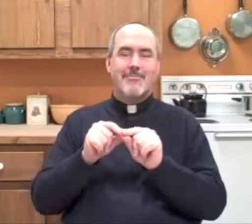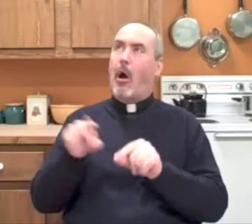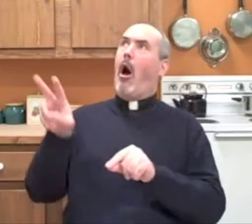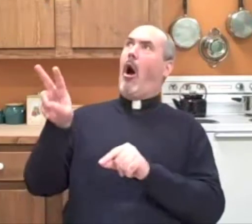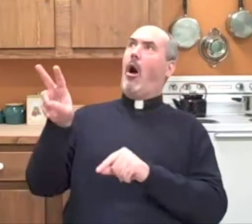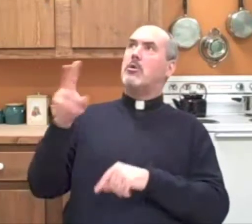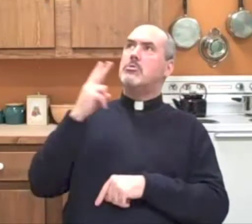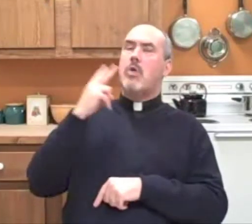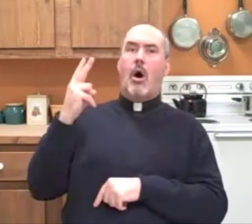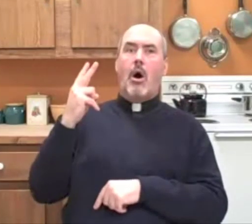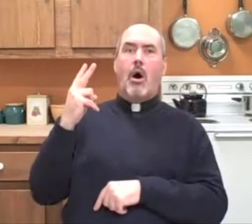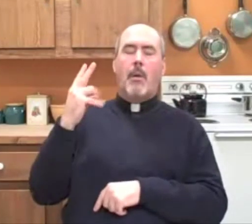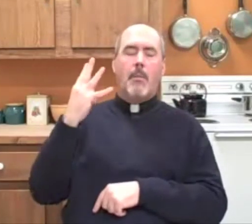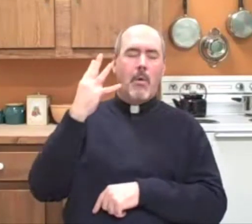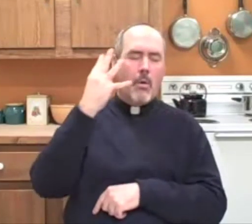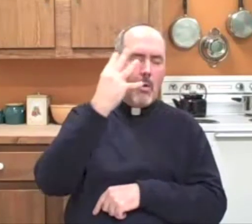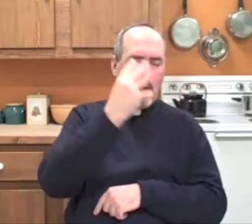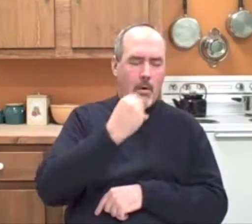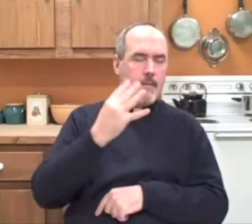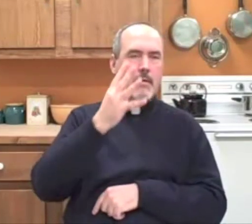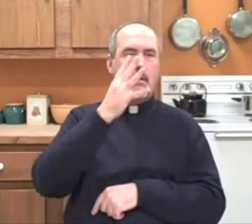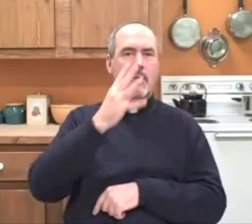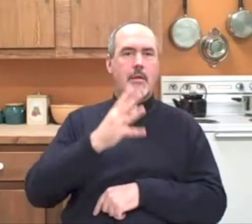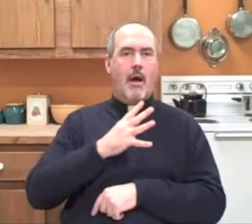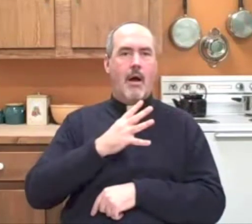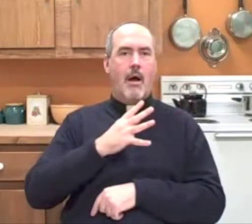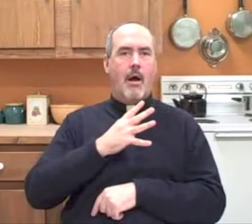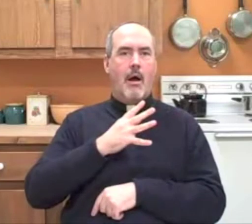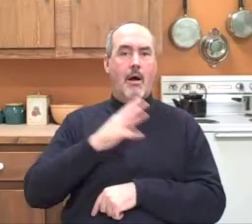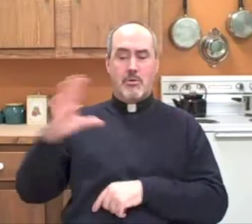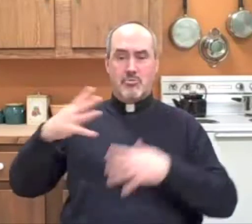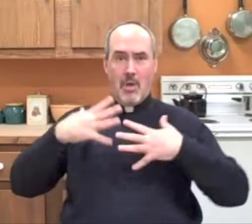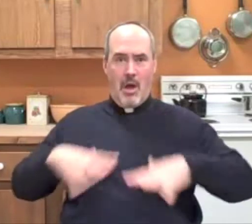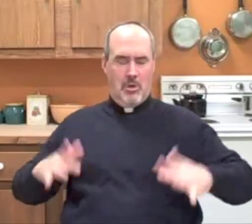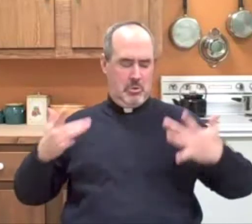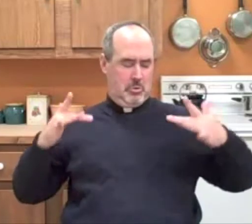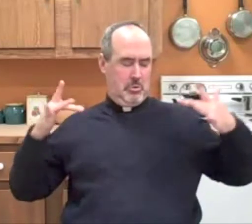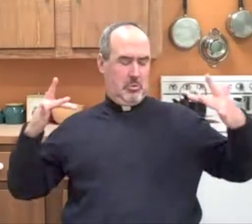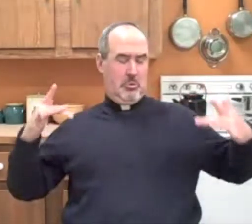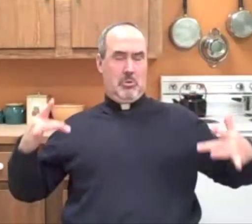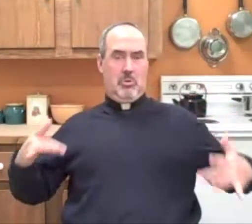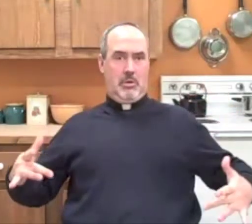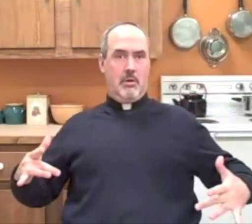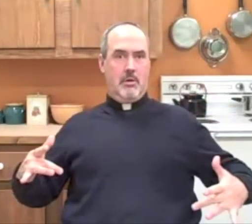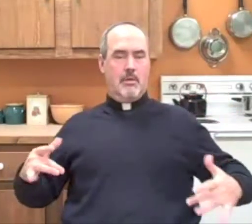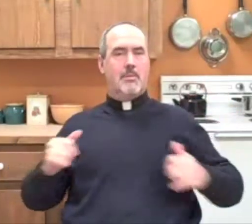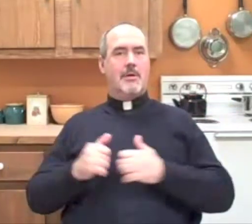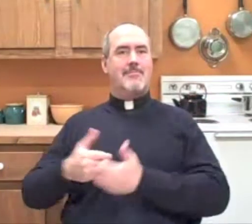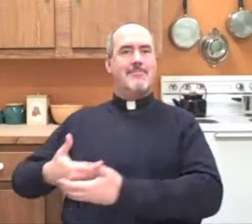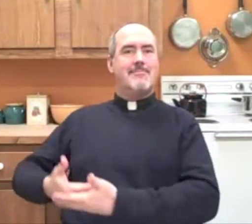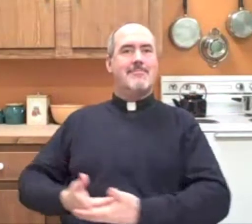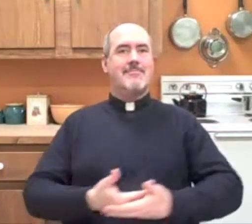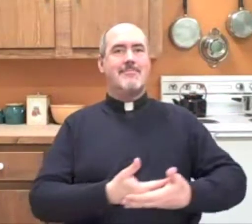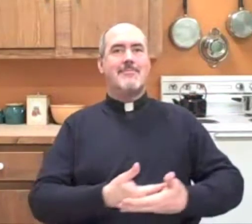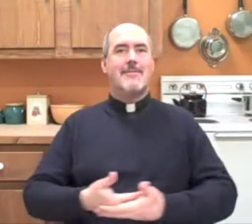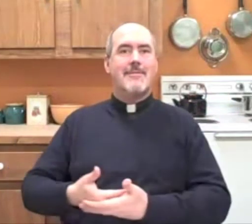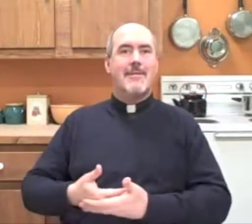with the sheep and saying her rosary, a beautiful woman appeared to her, dressed in a shimmering